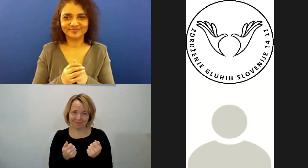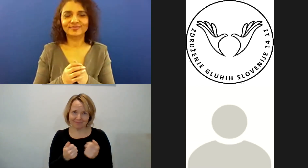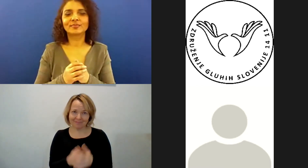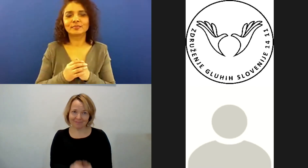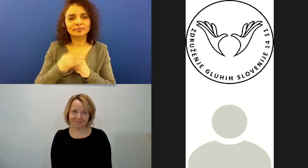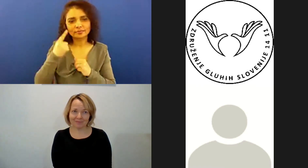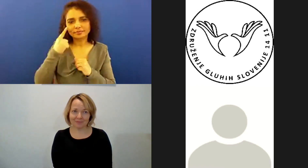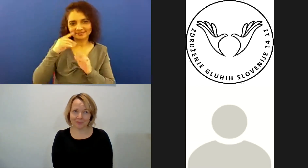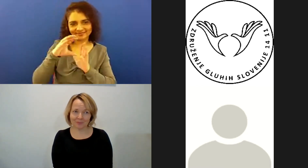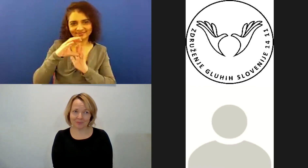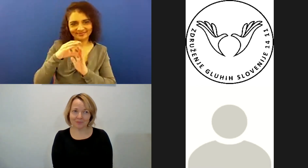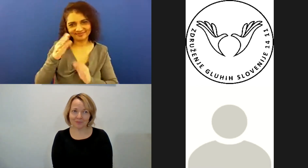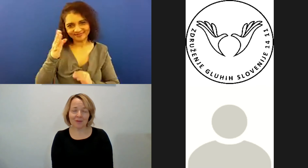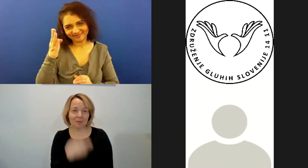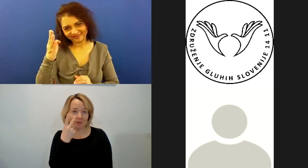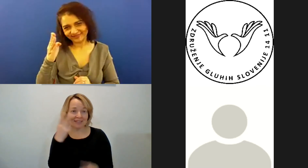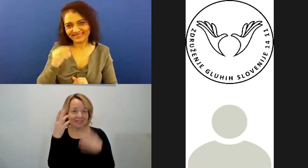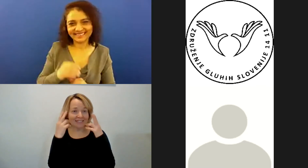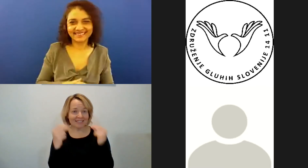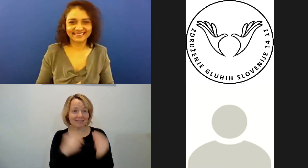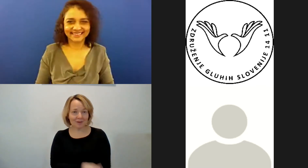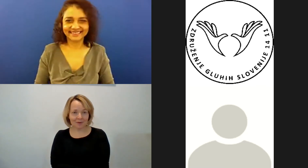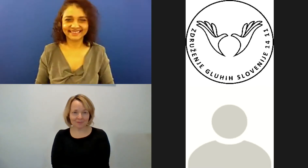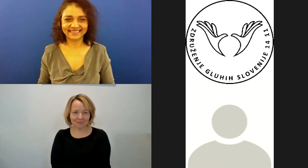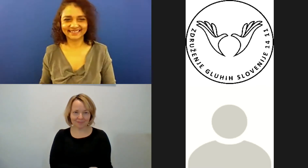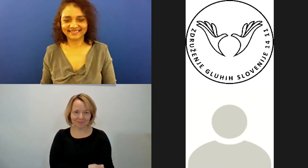I saw strong Roma women.